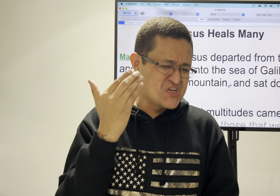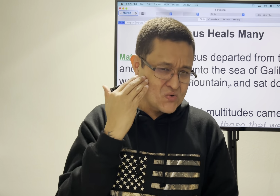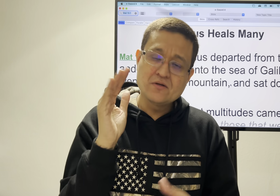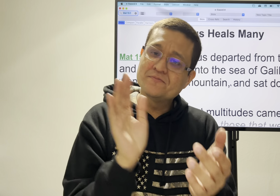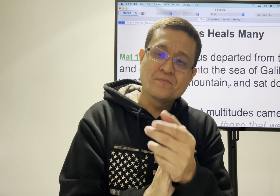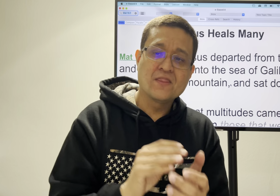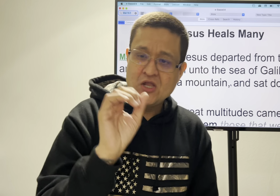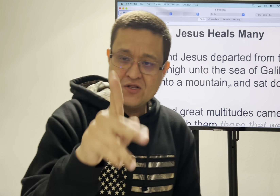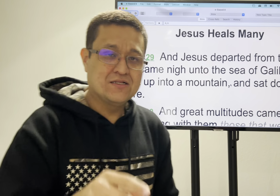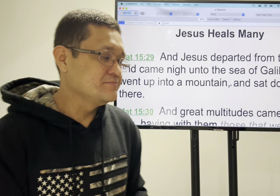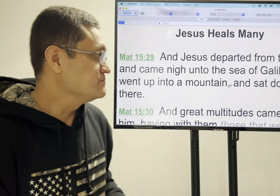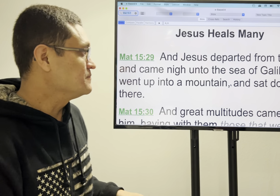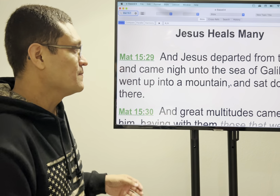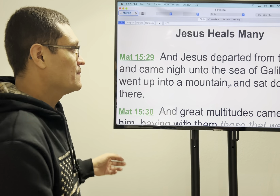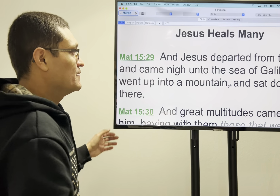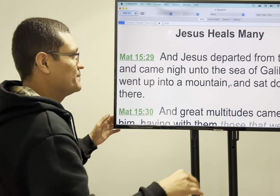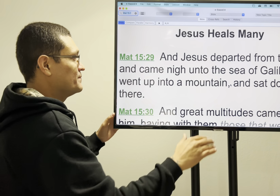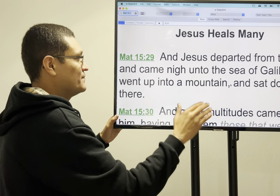I know it happened. Praise God. Amen.